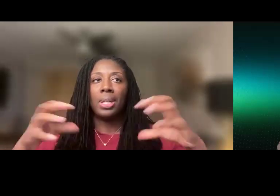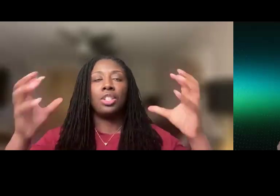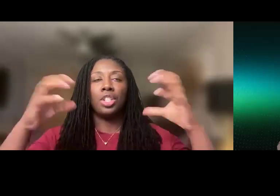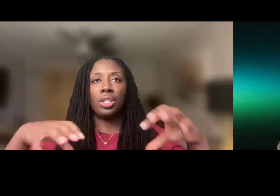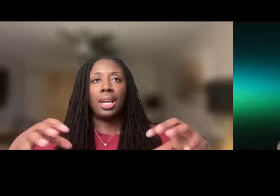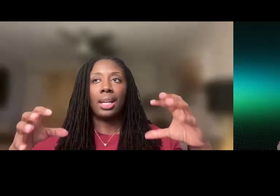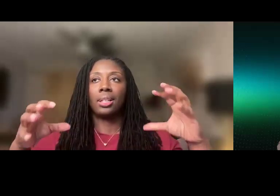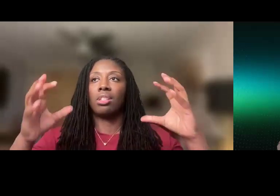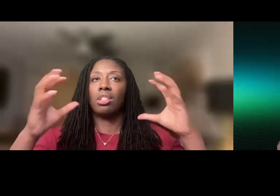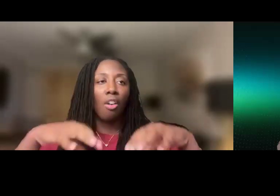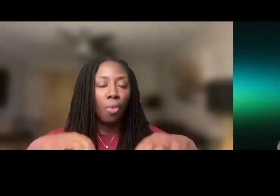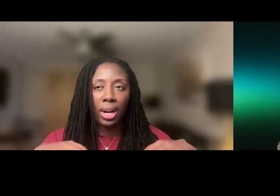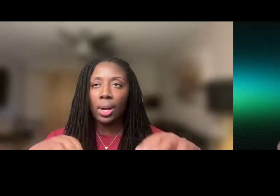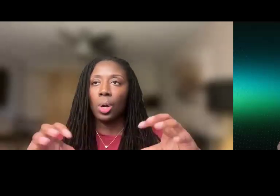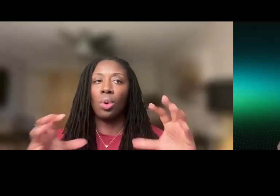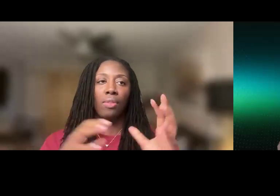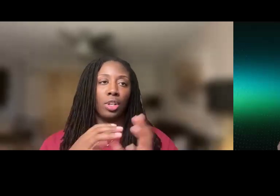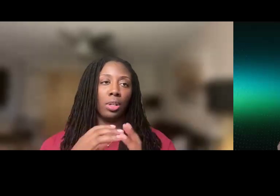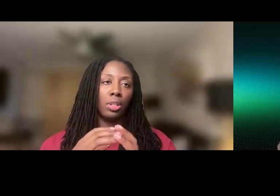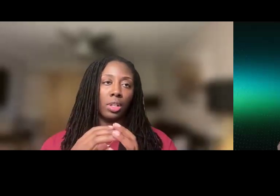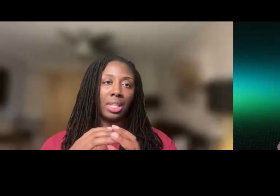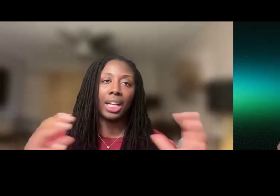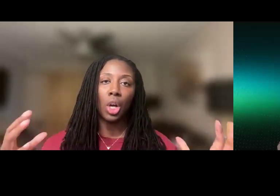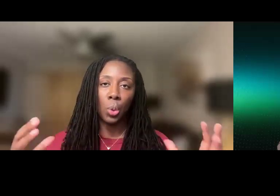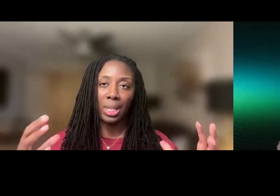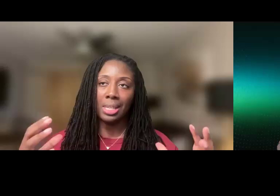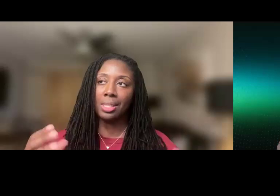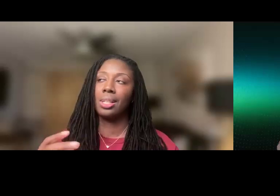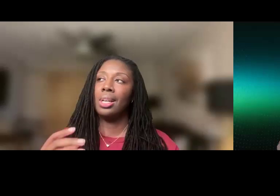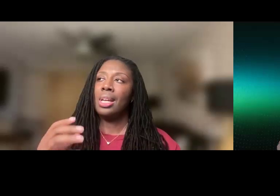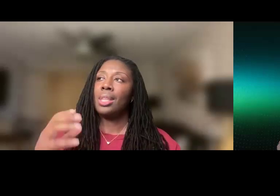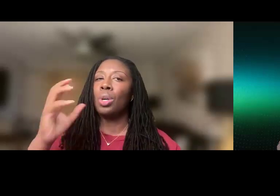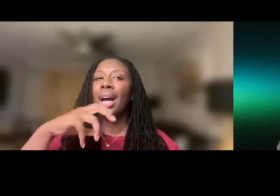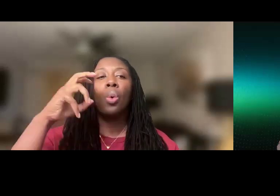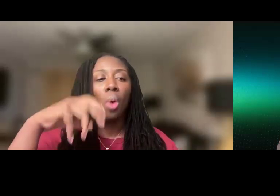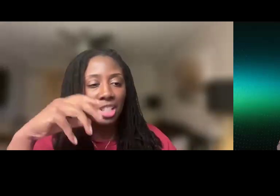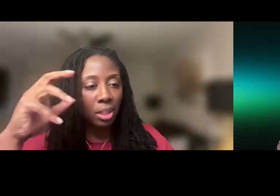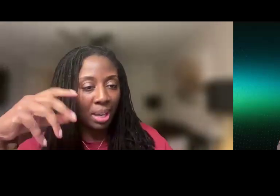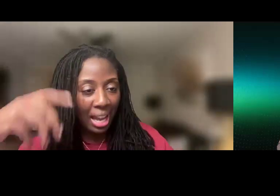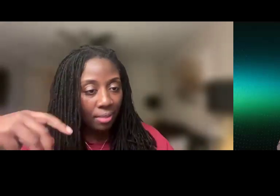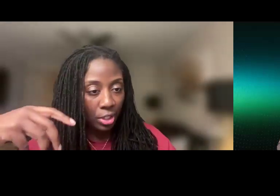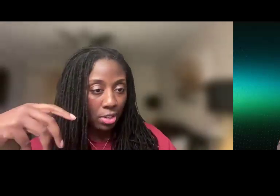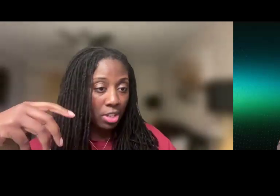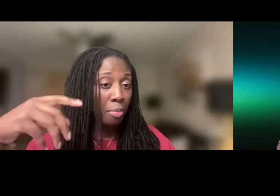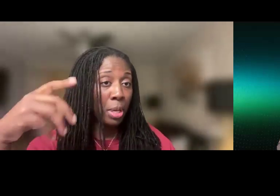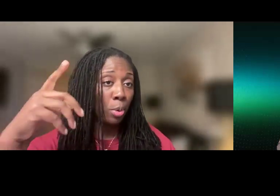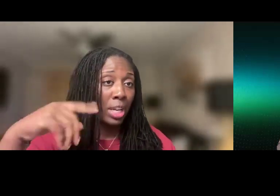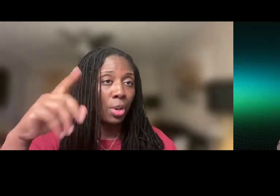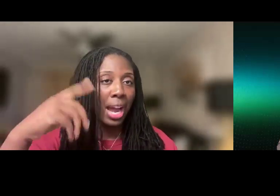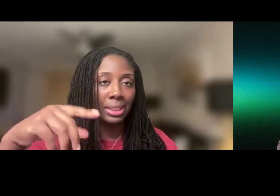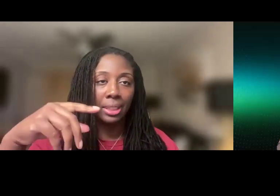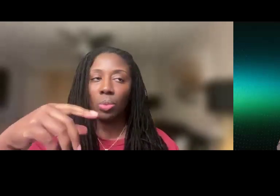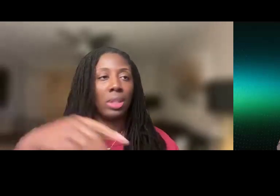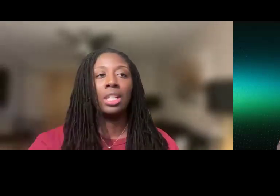of drop into your tech software or whatever your tech code is that will kind of watch the behaviors of